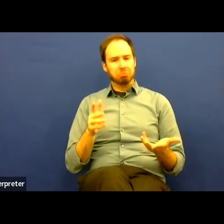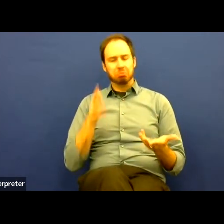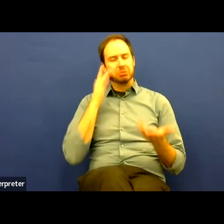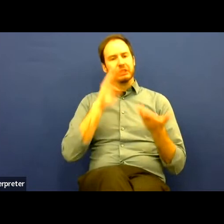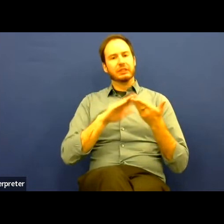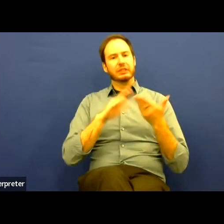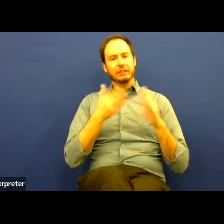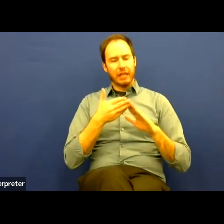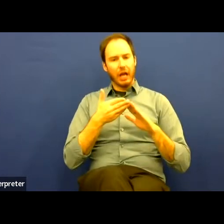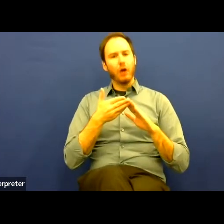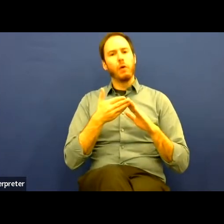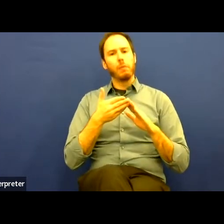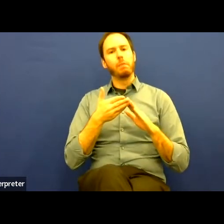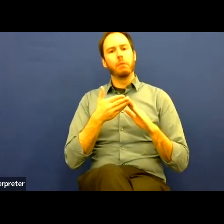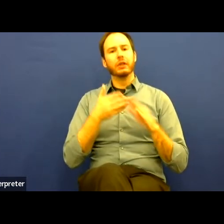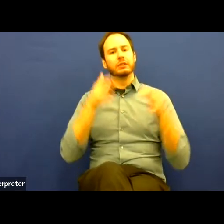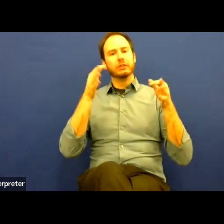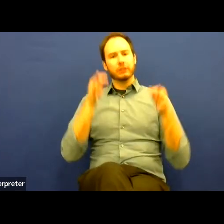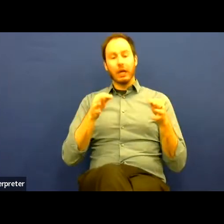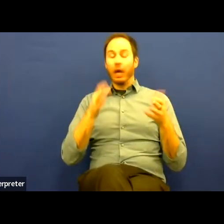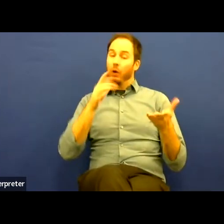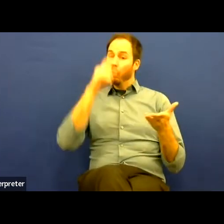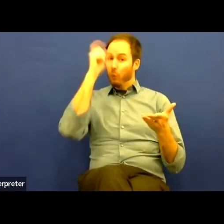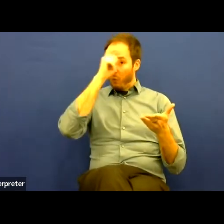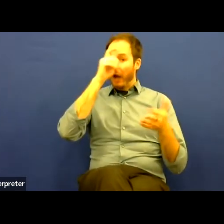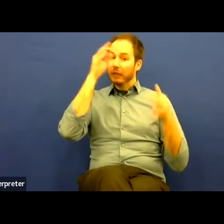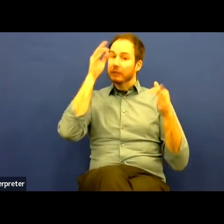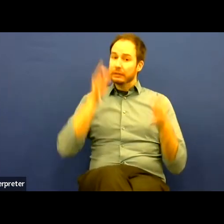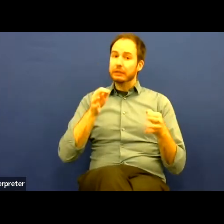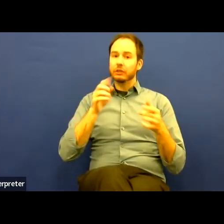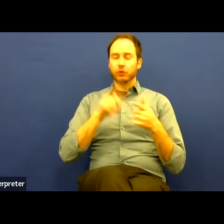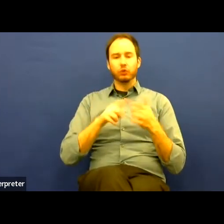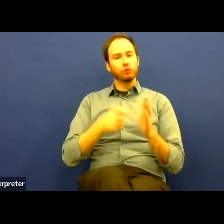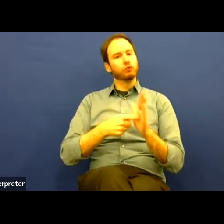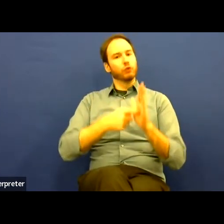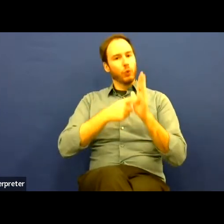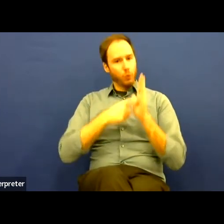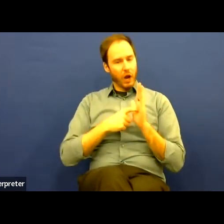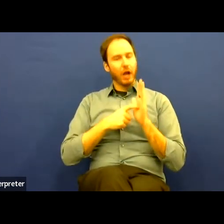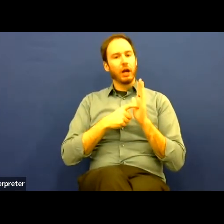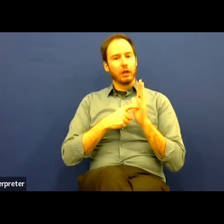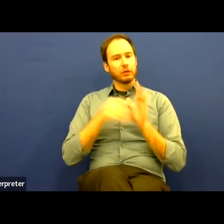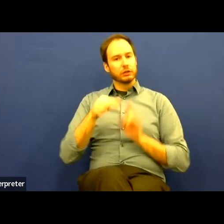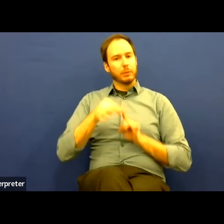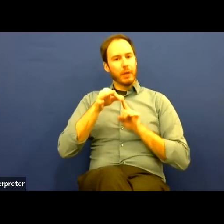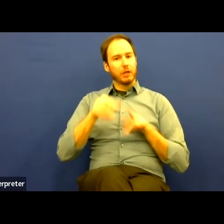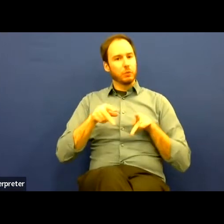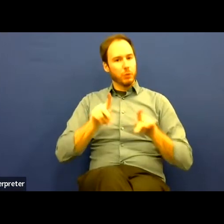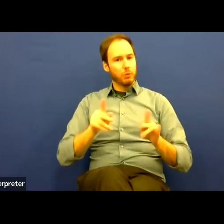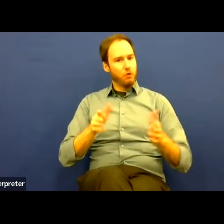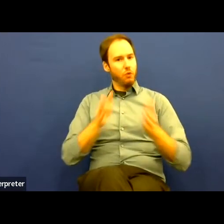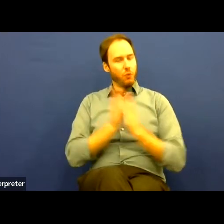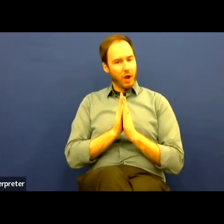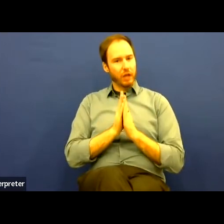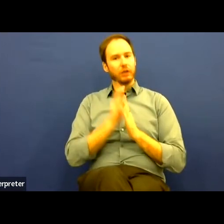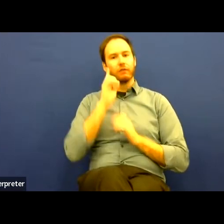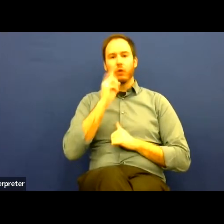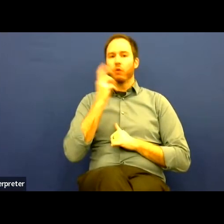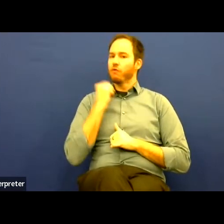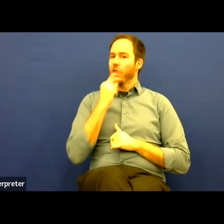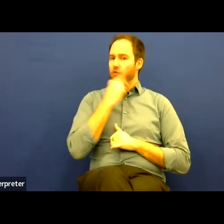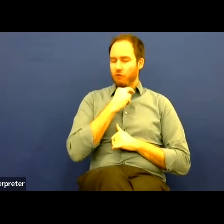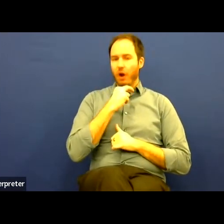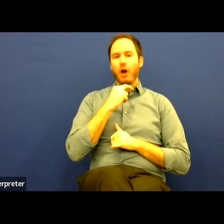town made the wise decision to require special permits for restaurant